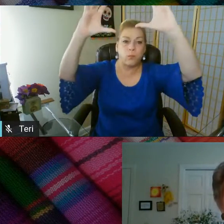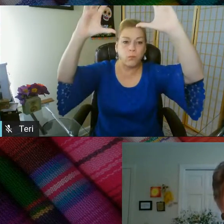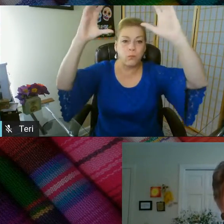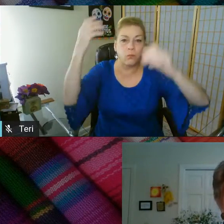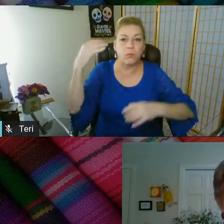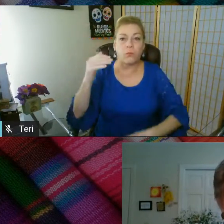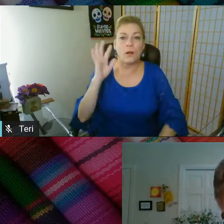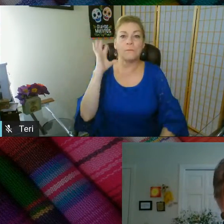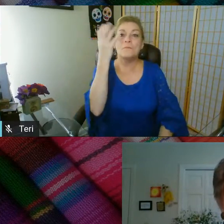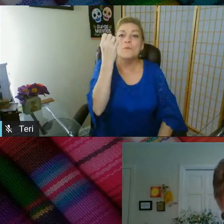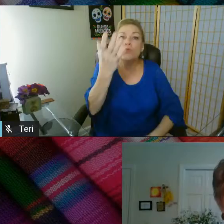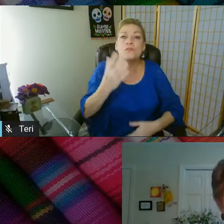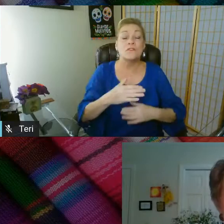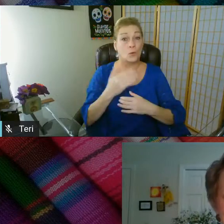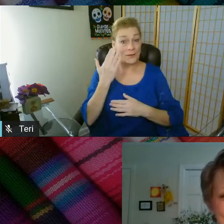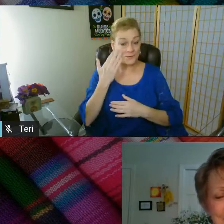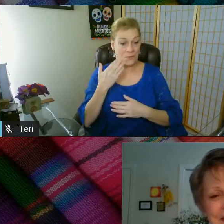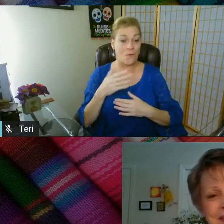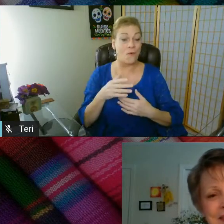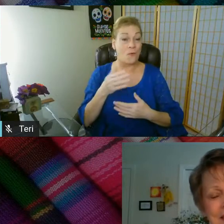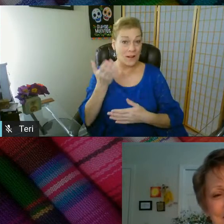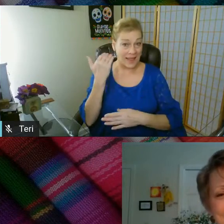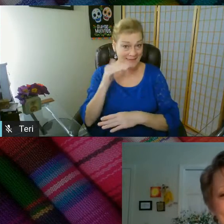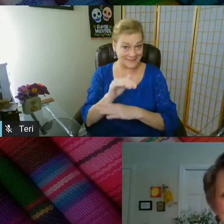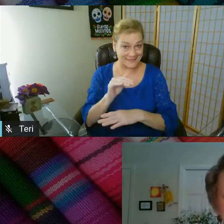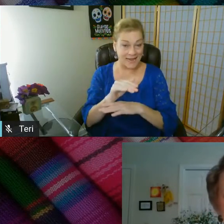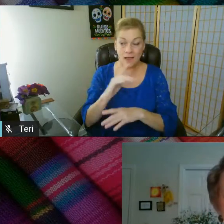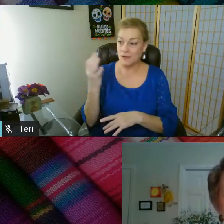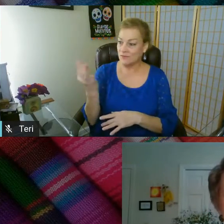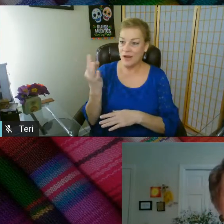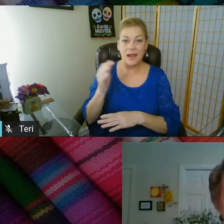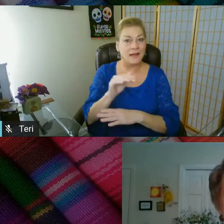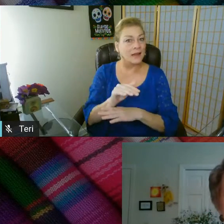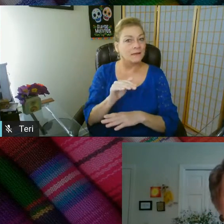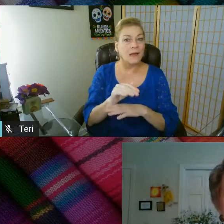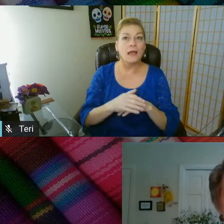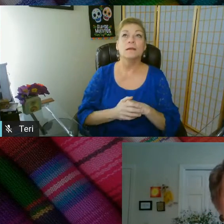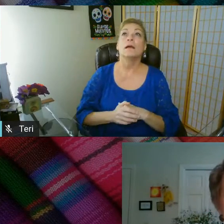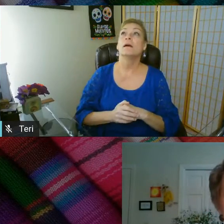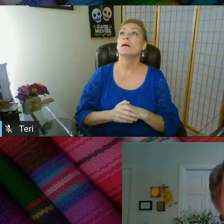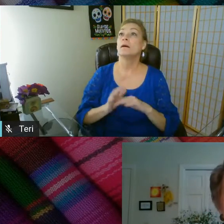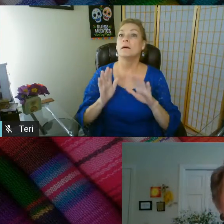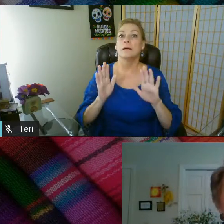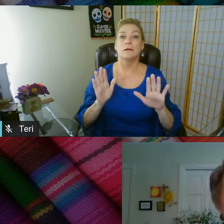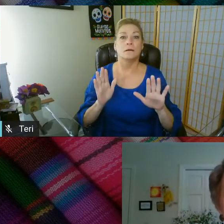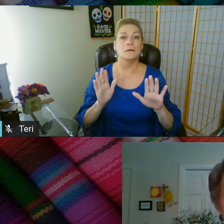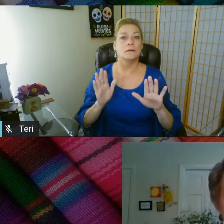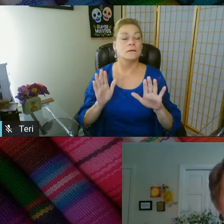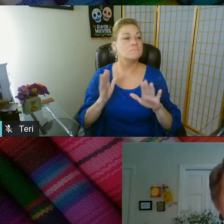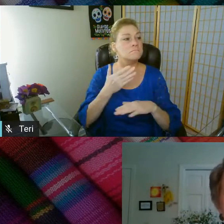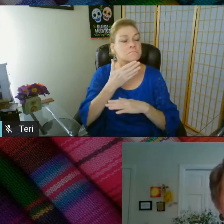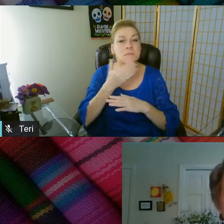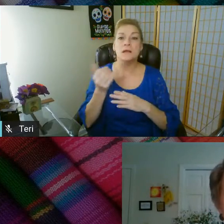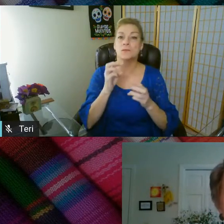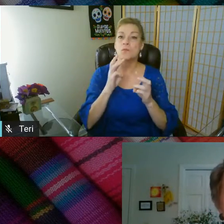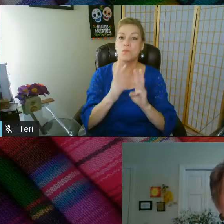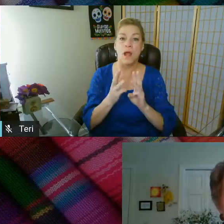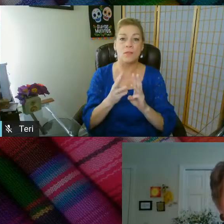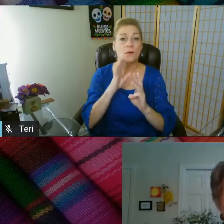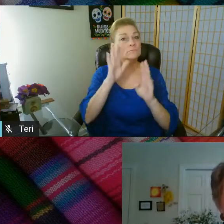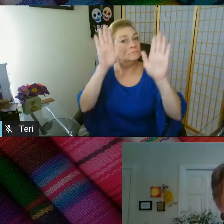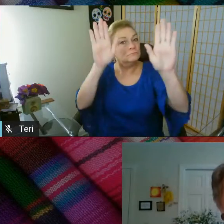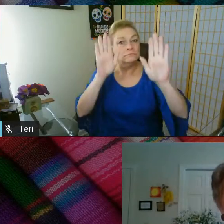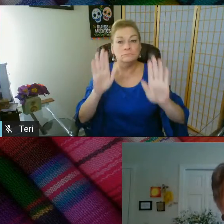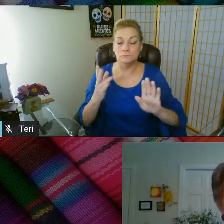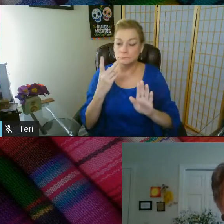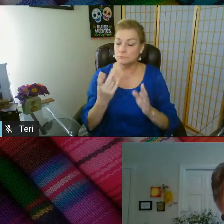all know that we had on Halloween night. But Friday night, we just couldn't have ordered up better weather. And it was so wonderful to see